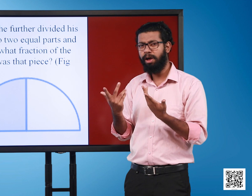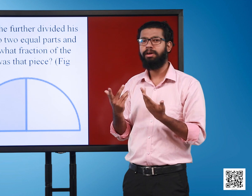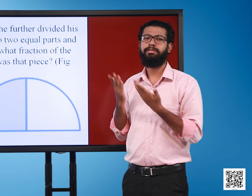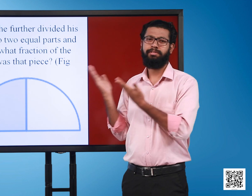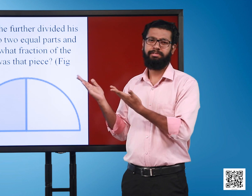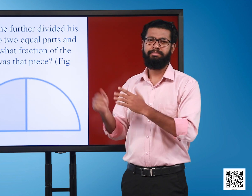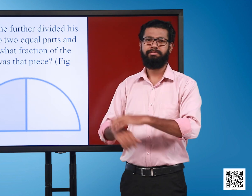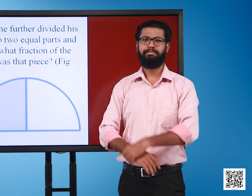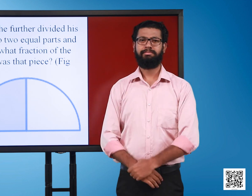Figure 7.1.